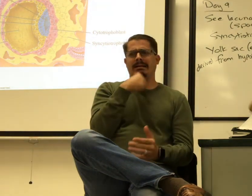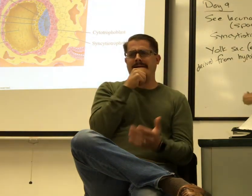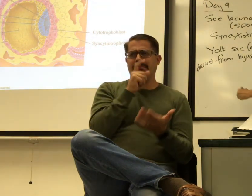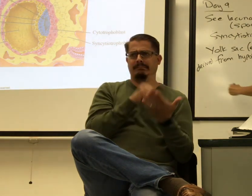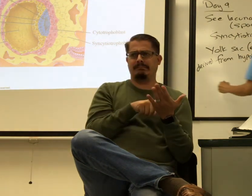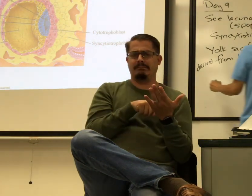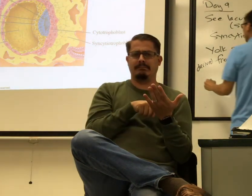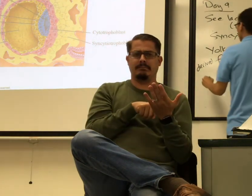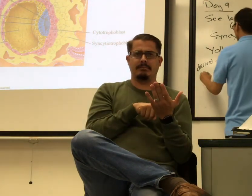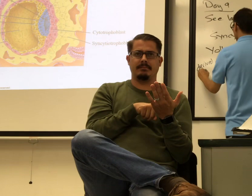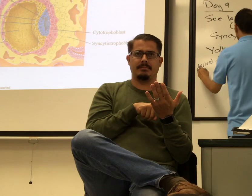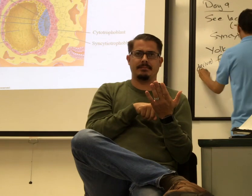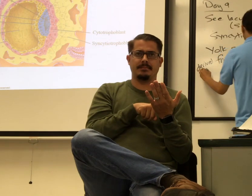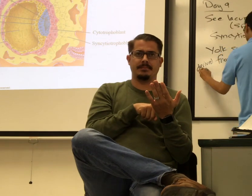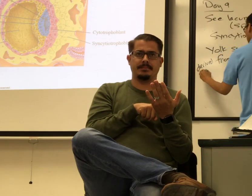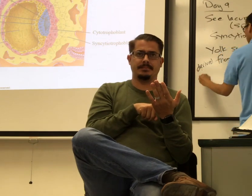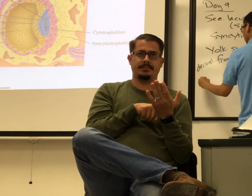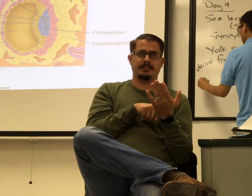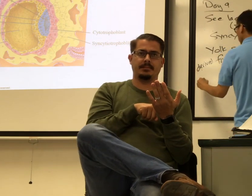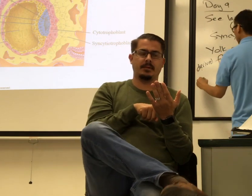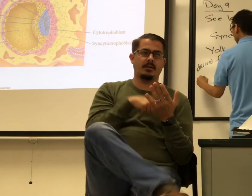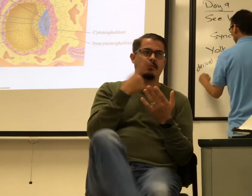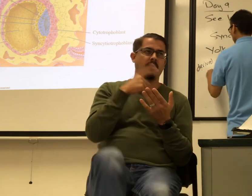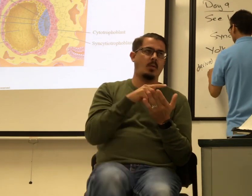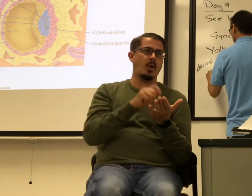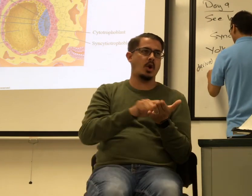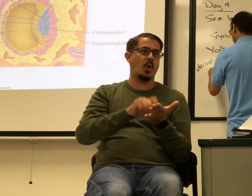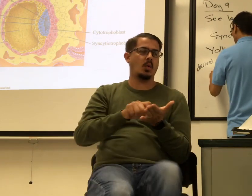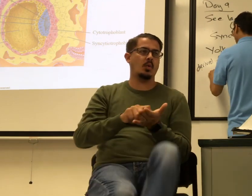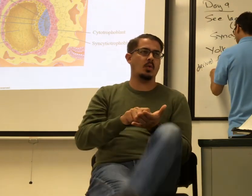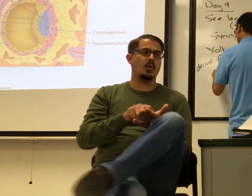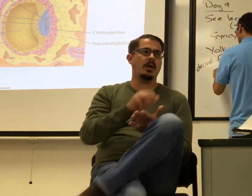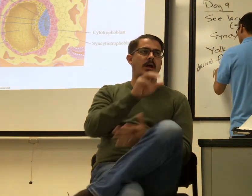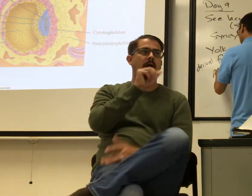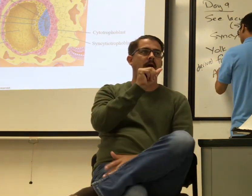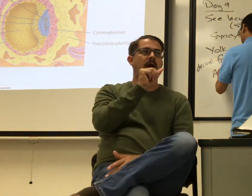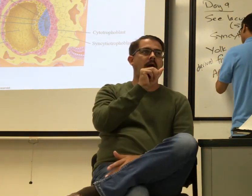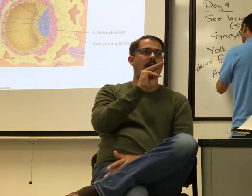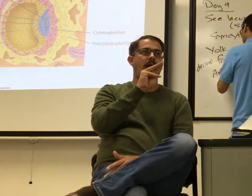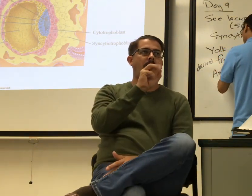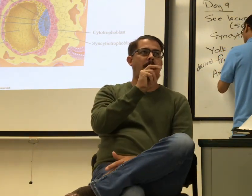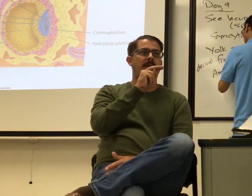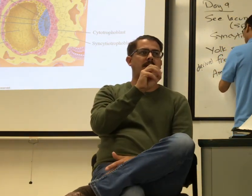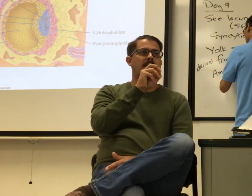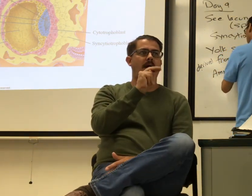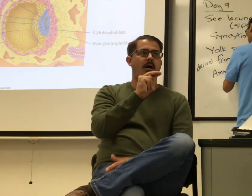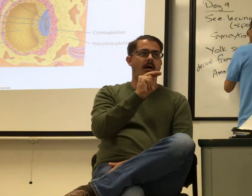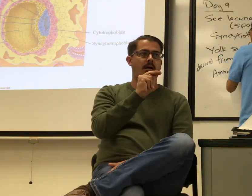just say, just to put as a note, amnion